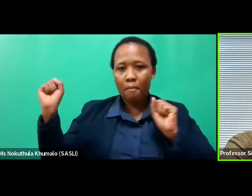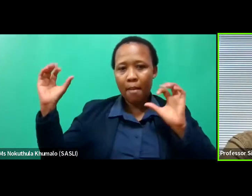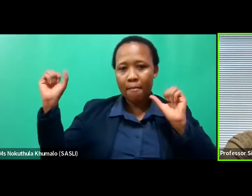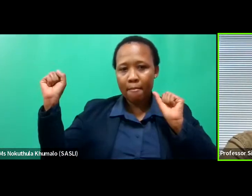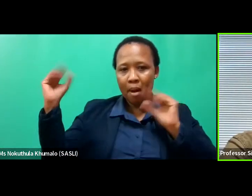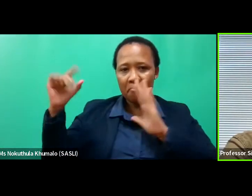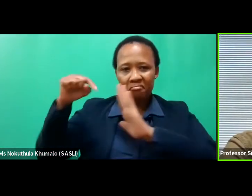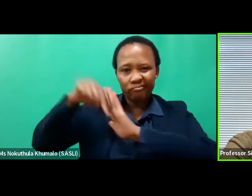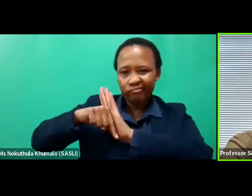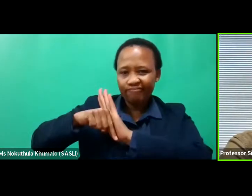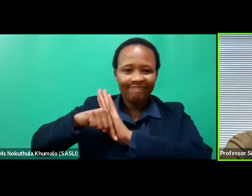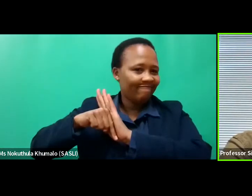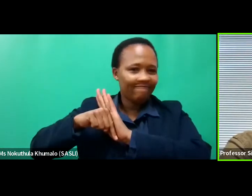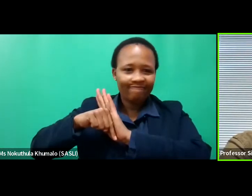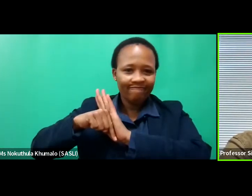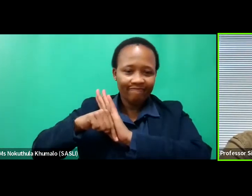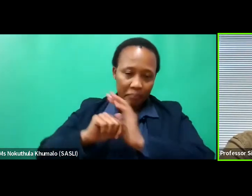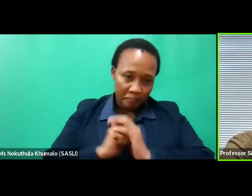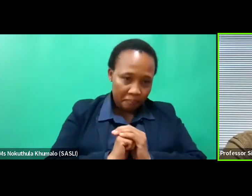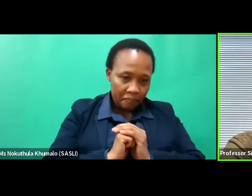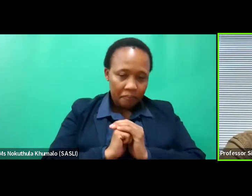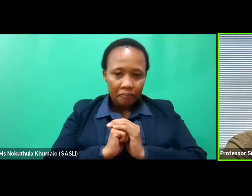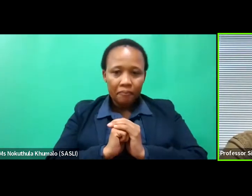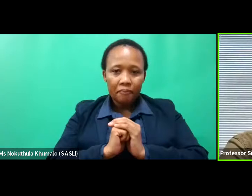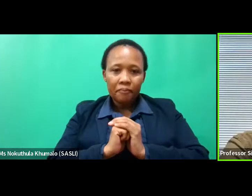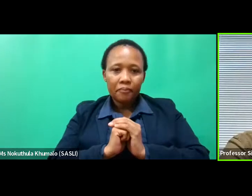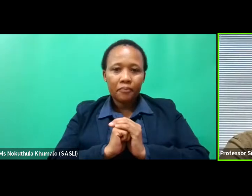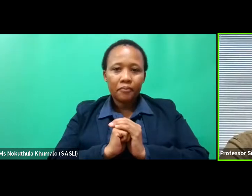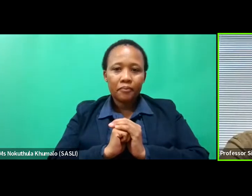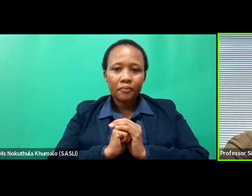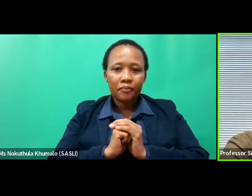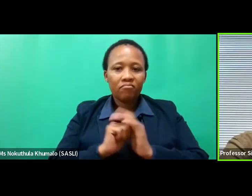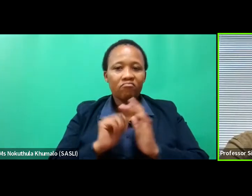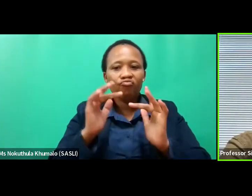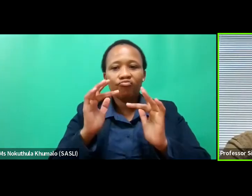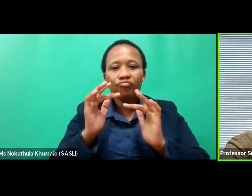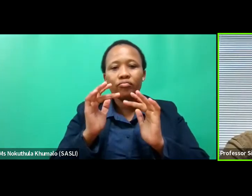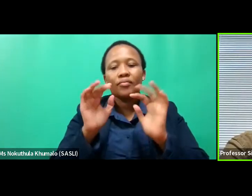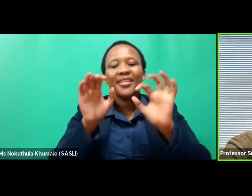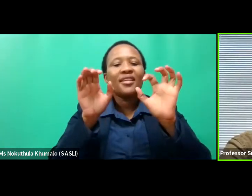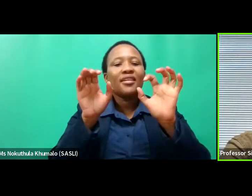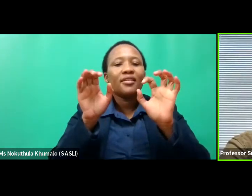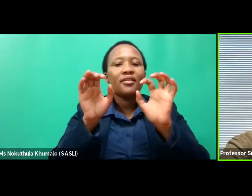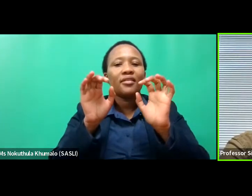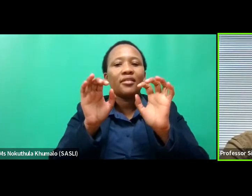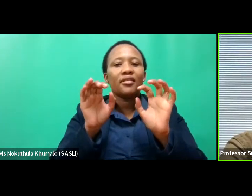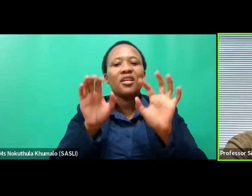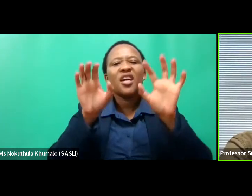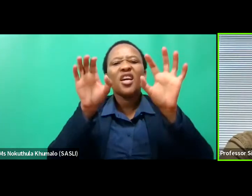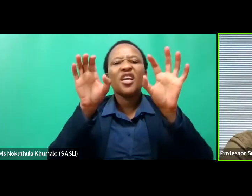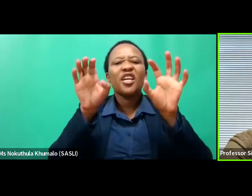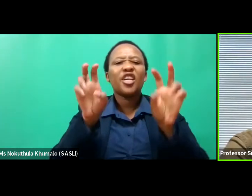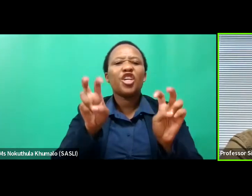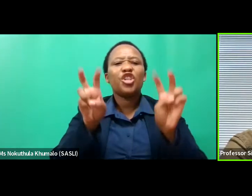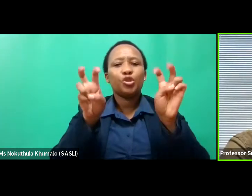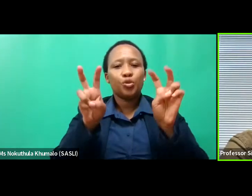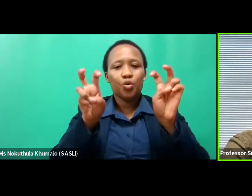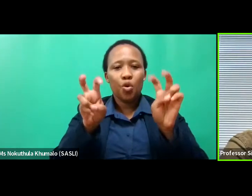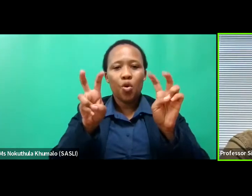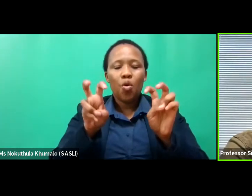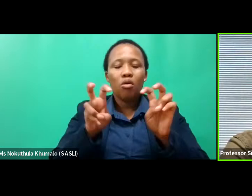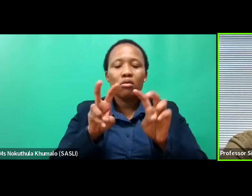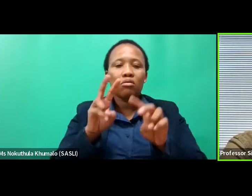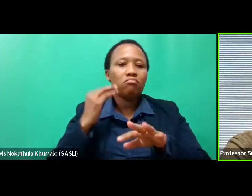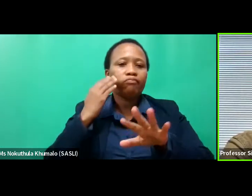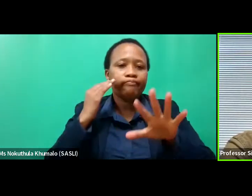So look at the issue of colonization, right?